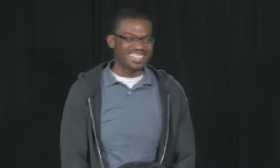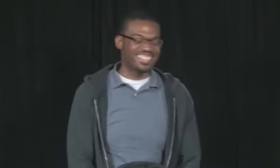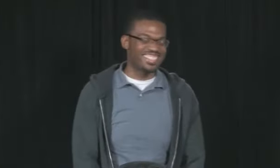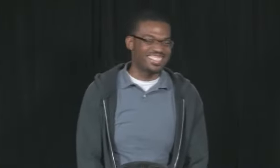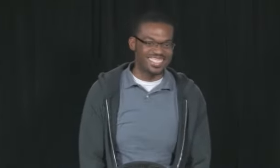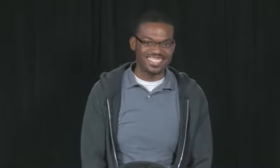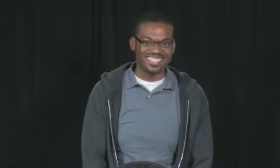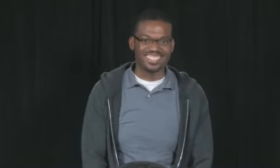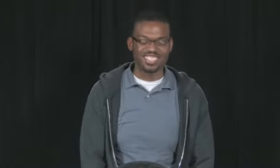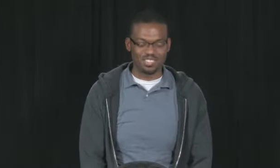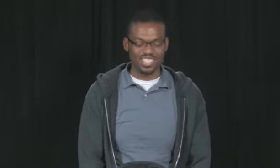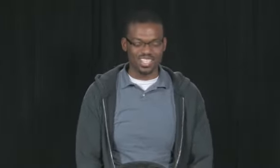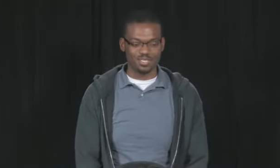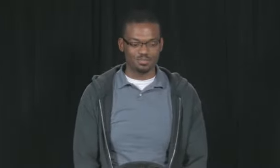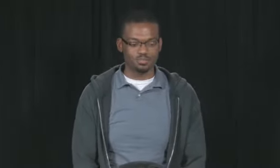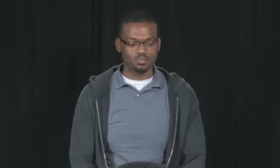mistress eyes. Yeah. Okay. Simplify. Okay.